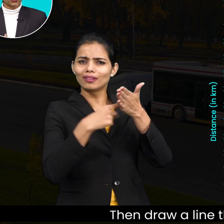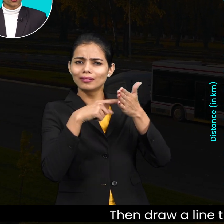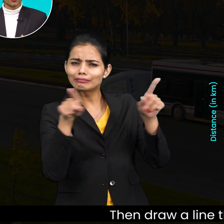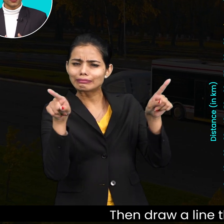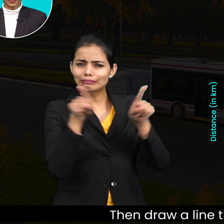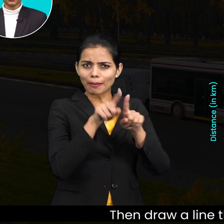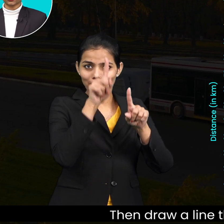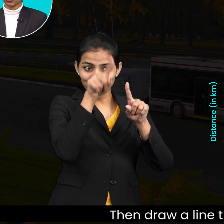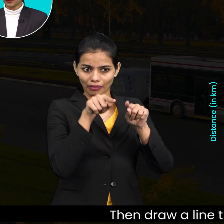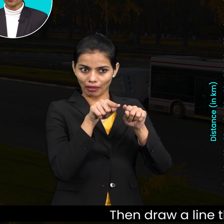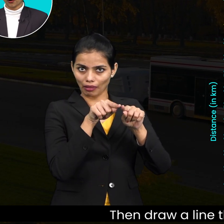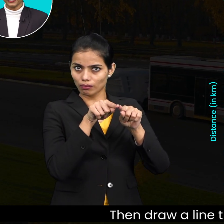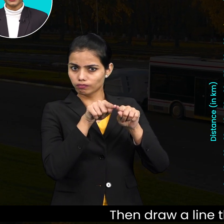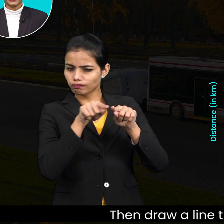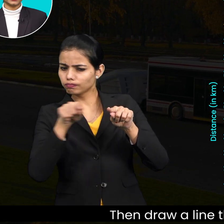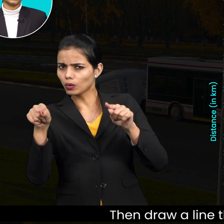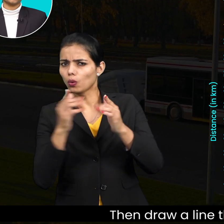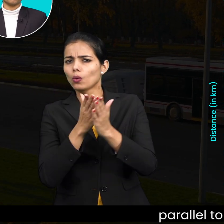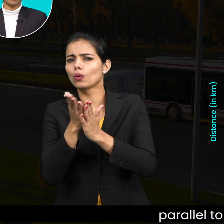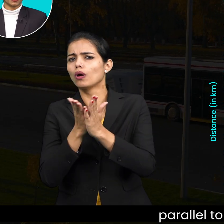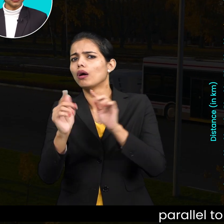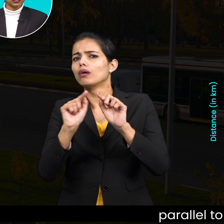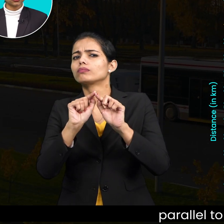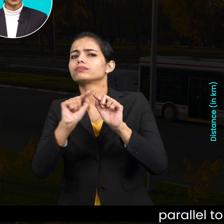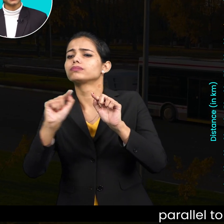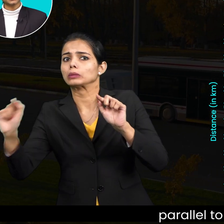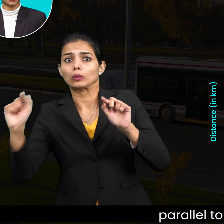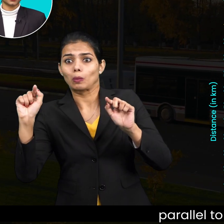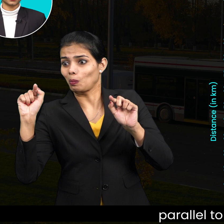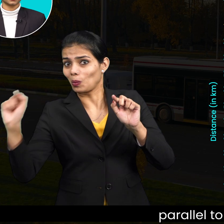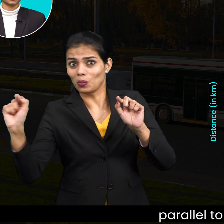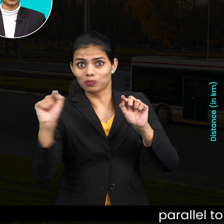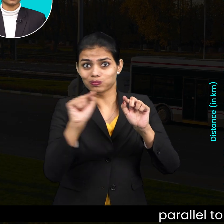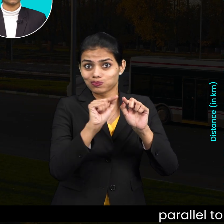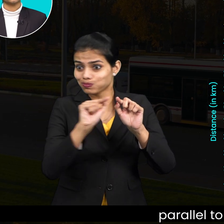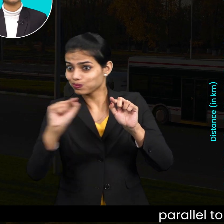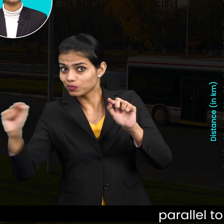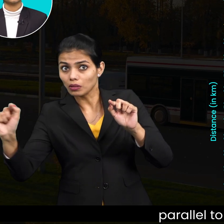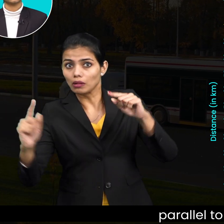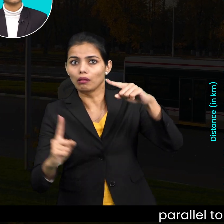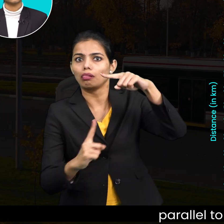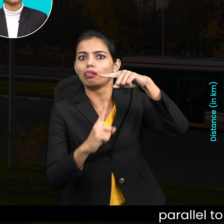Then draw a line through the point T parallel to the x-axis.